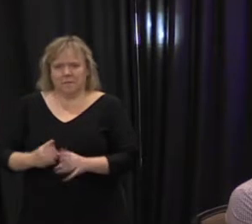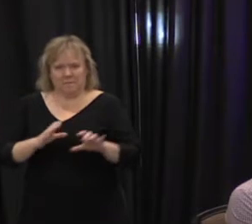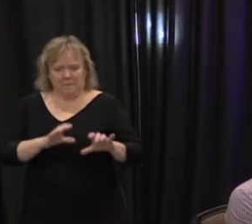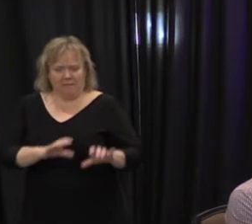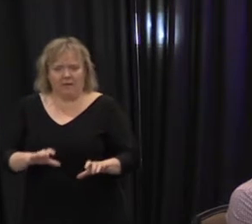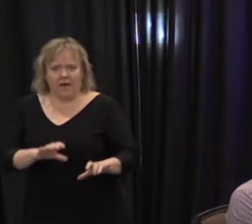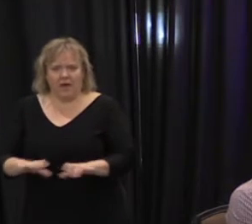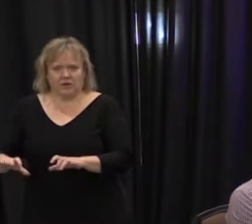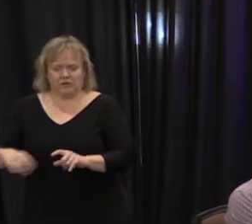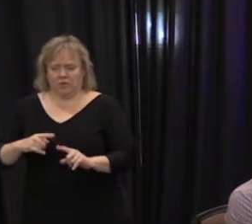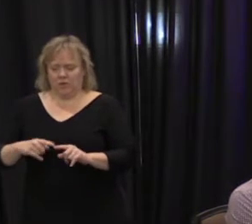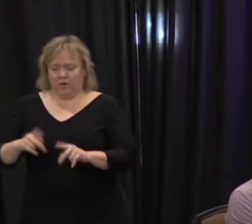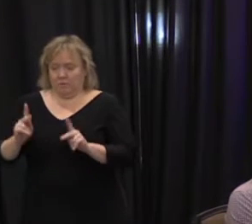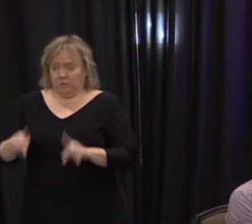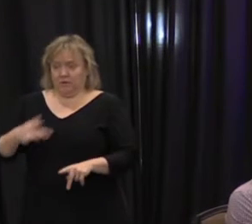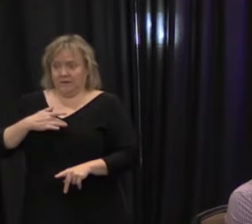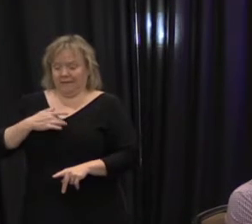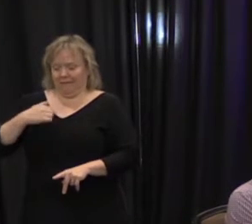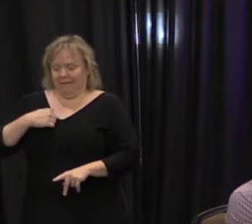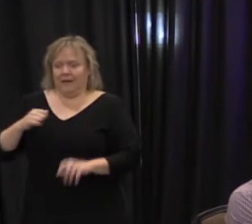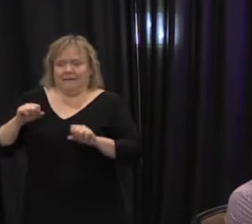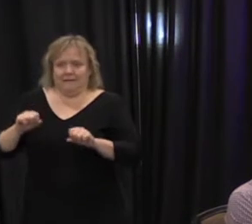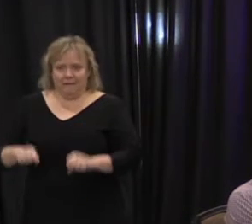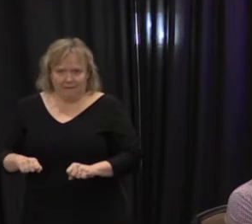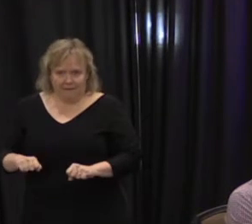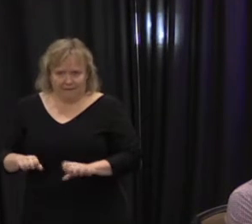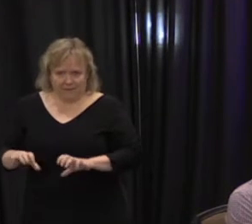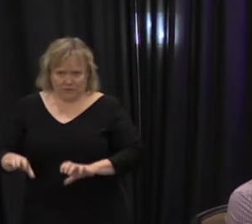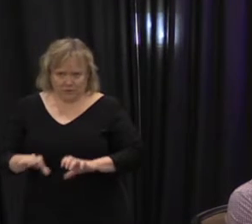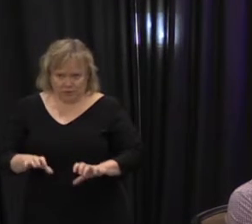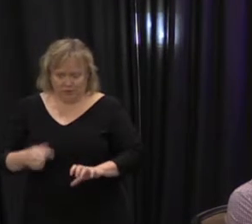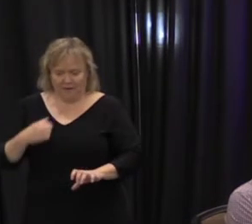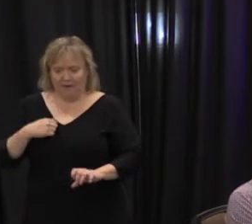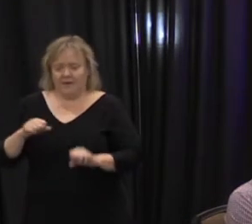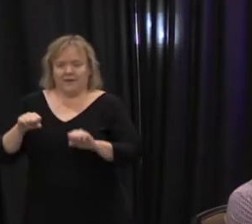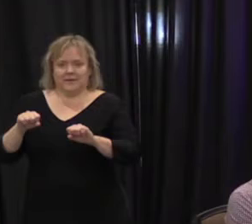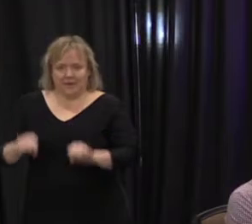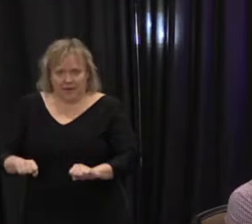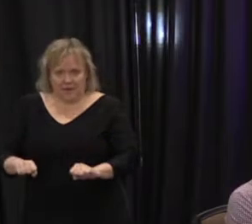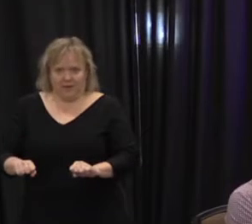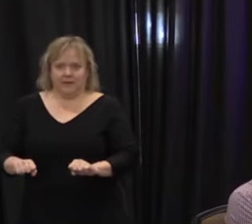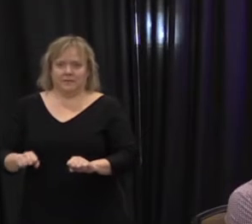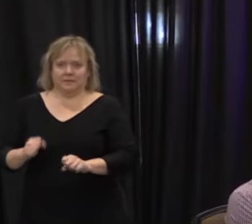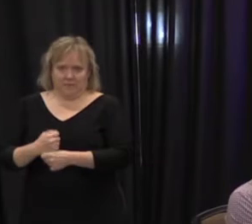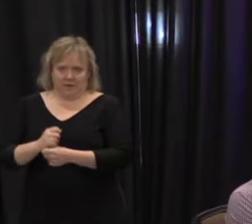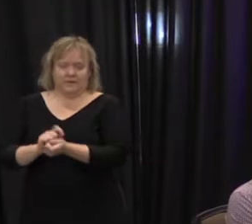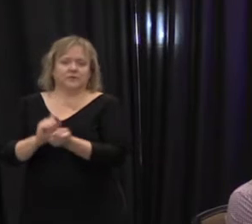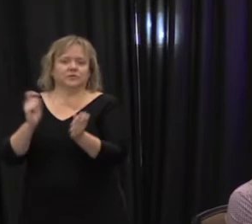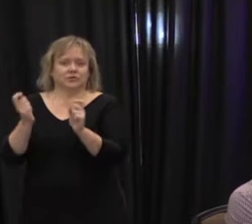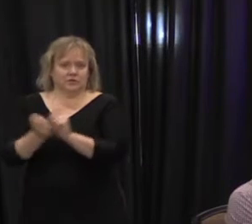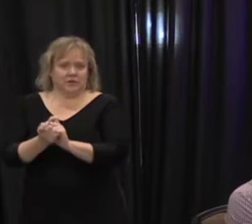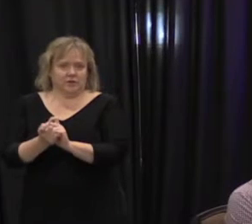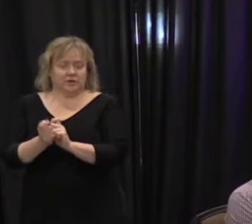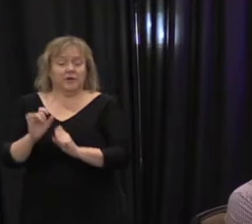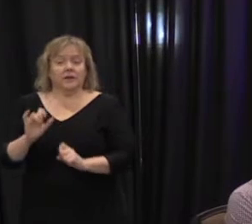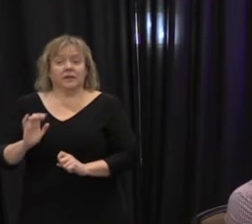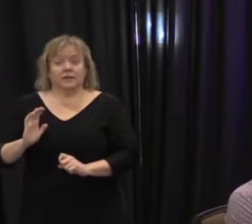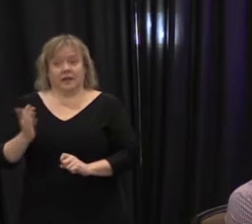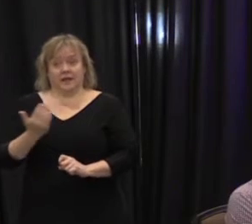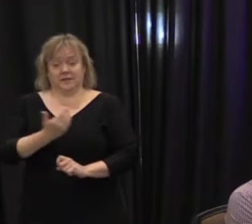like they have personal agency and ability to create change. That's what we're going to talk